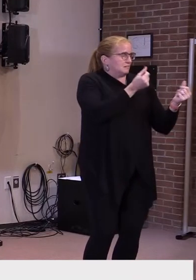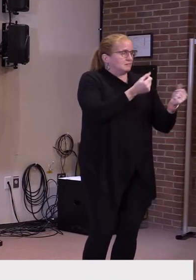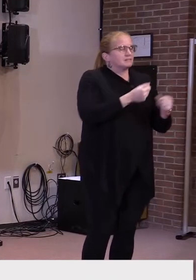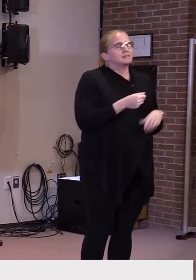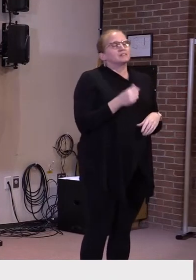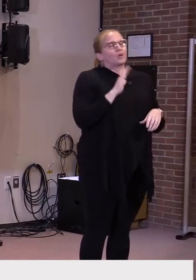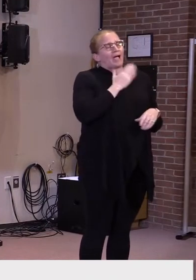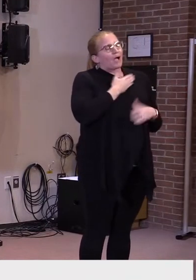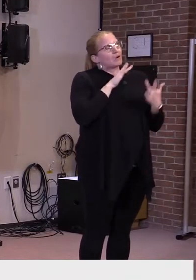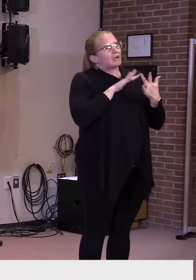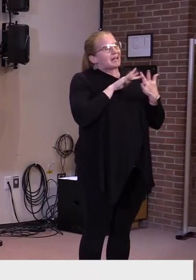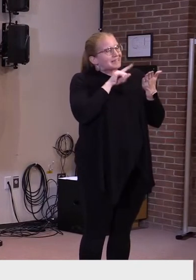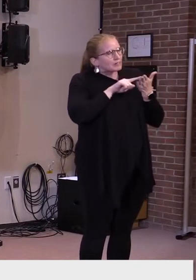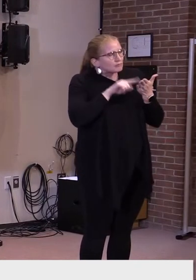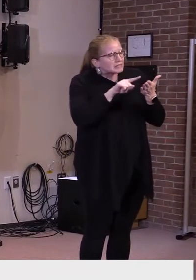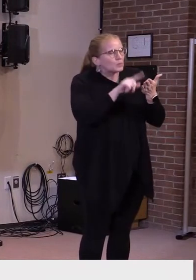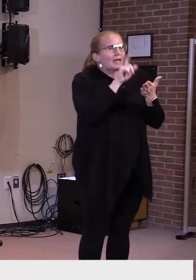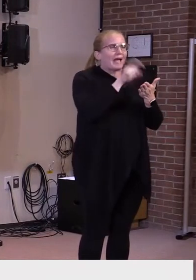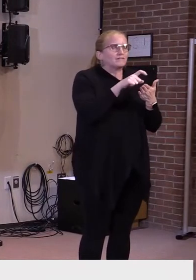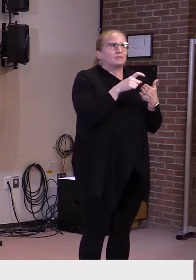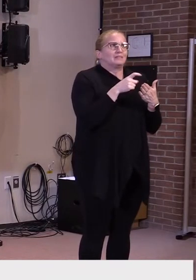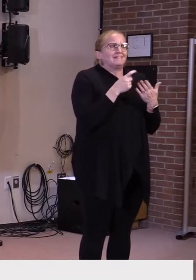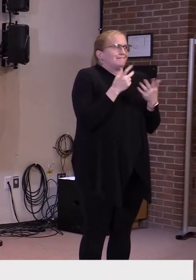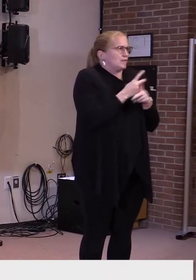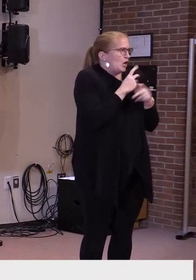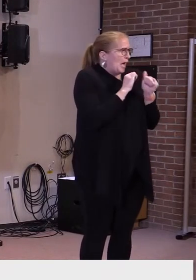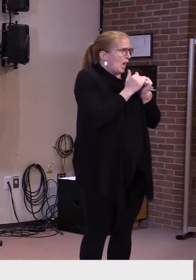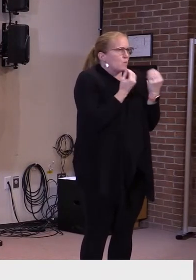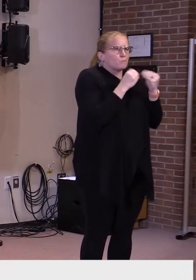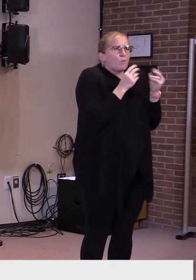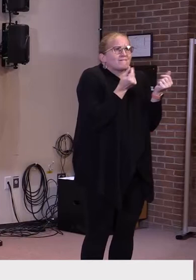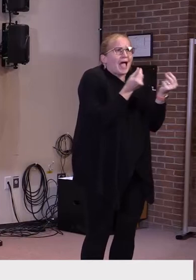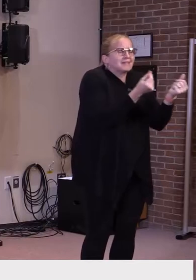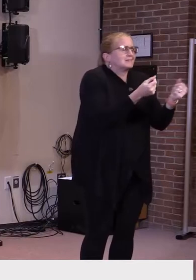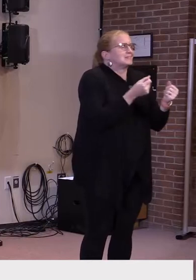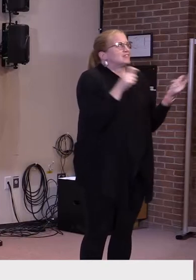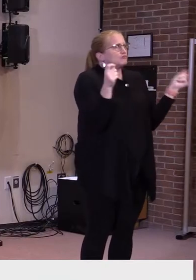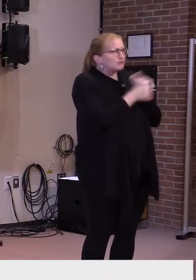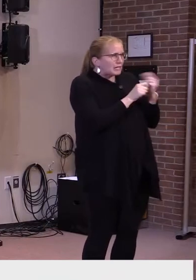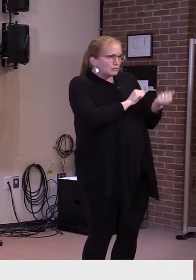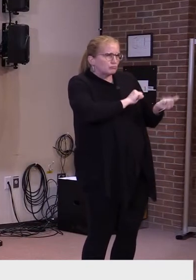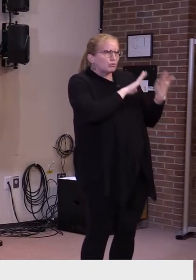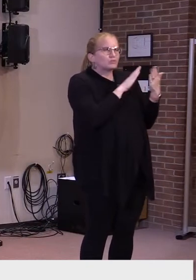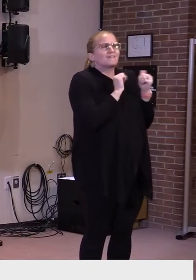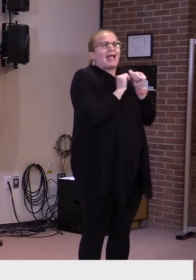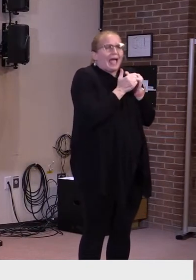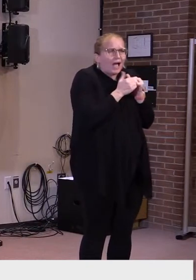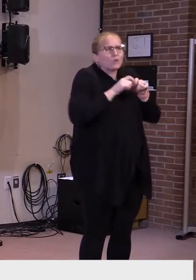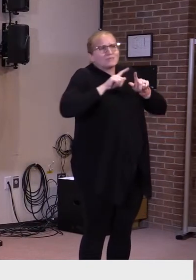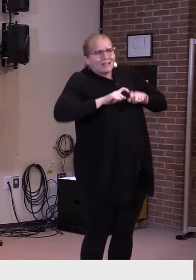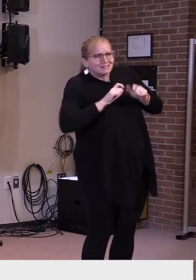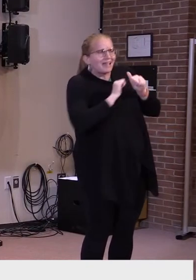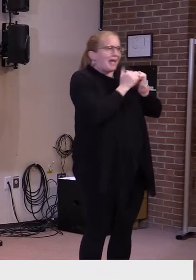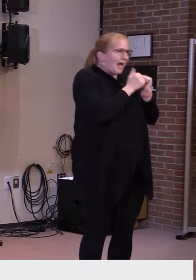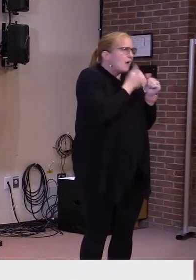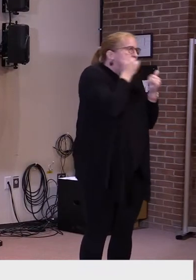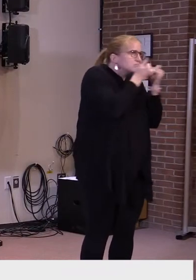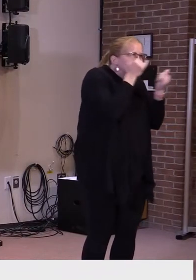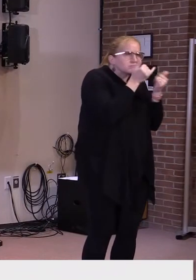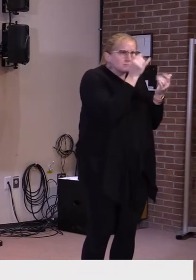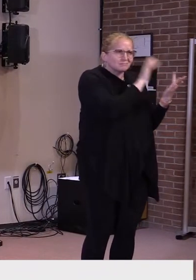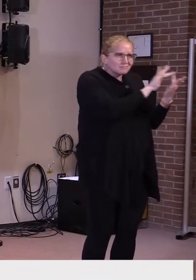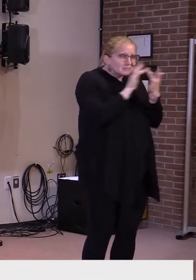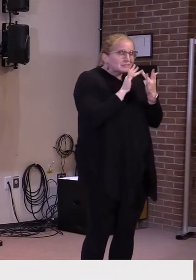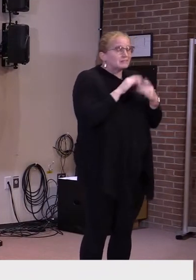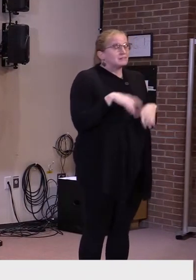evolve contact tracing to speed it up and change the method of how we test. We will eventually, when the